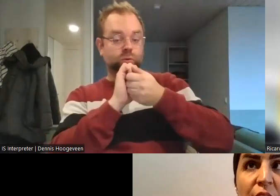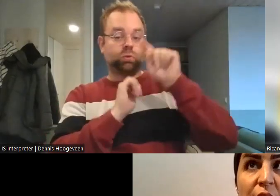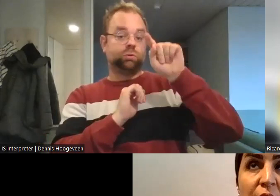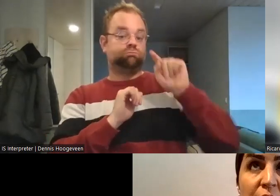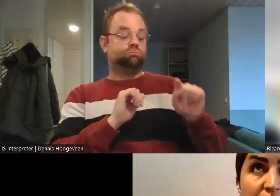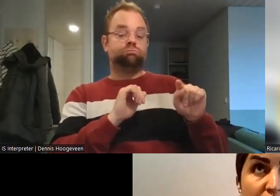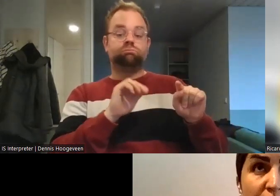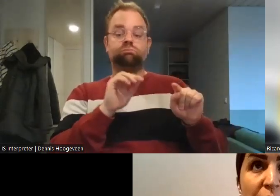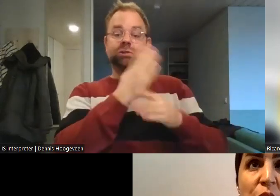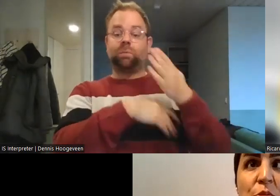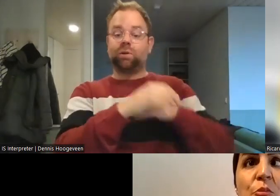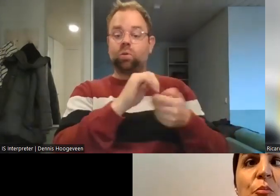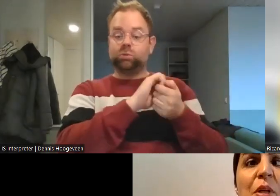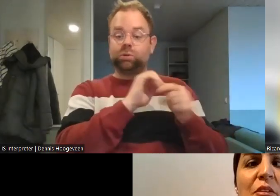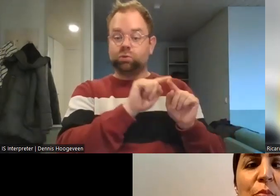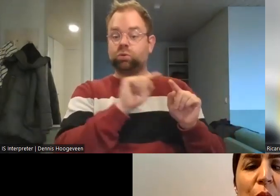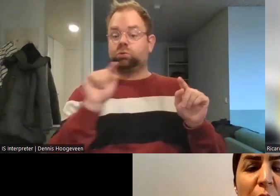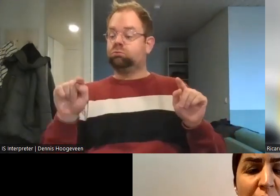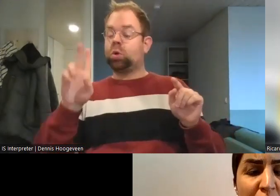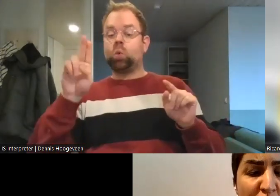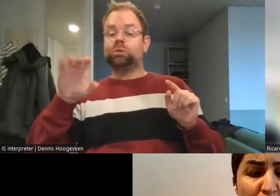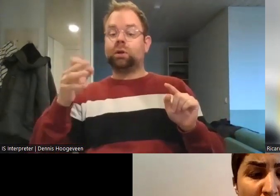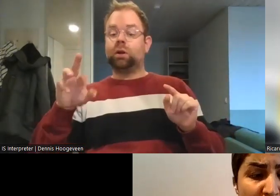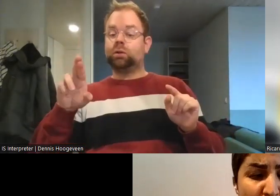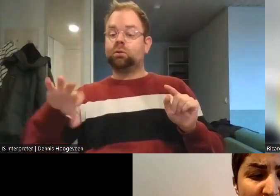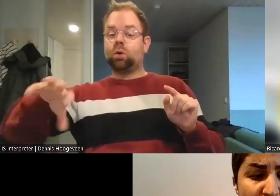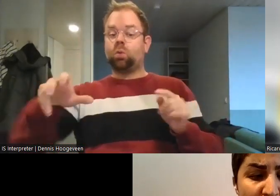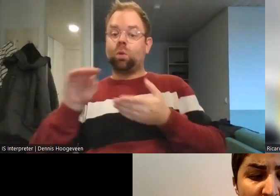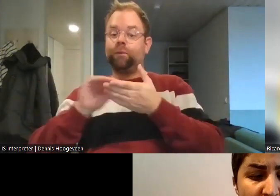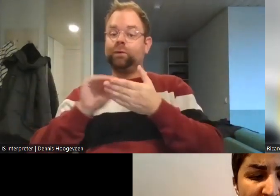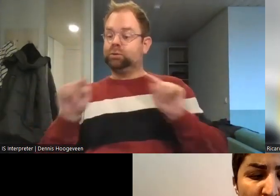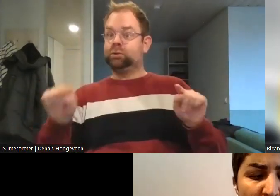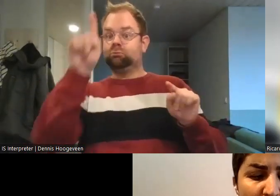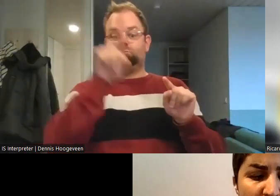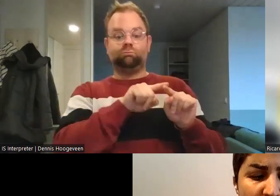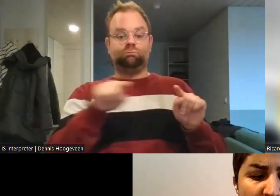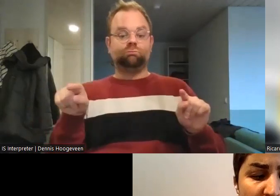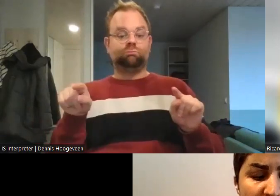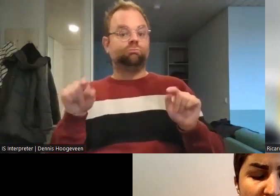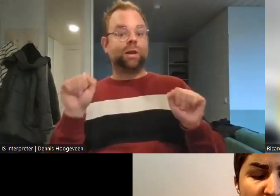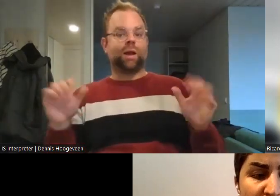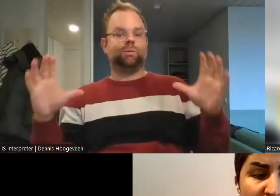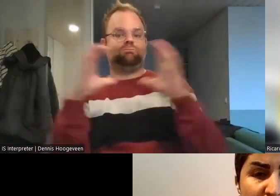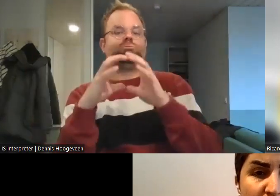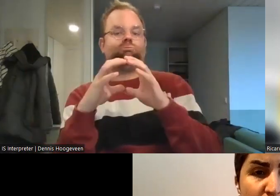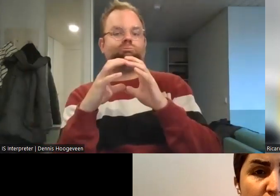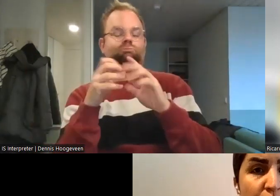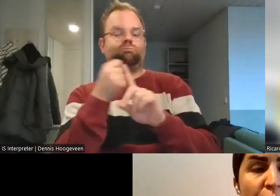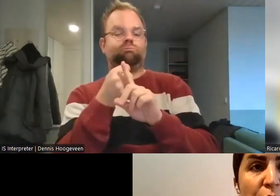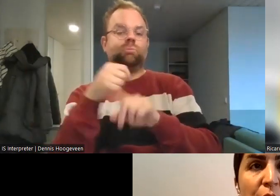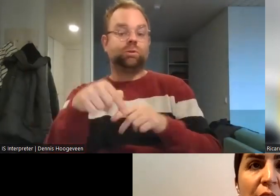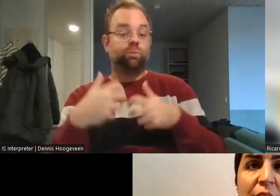just we are going to meet with the gender-based violence team in UNHCR, and we will continue